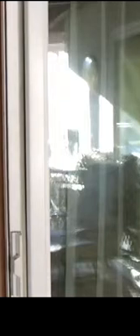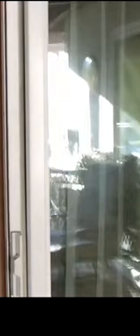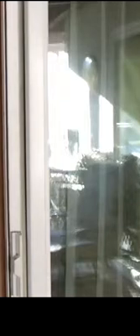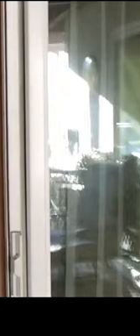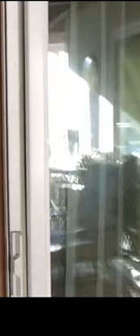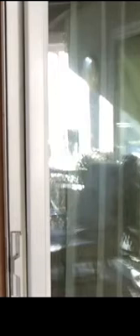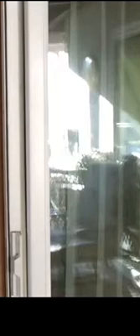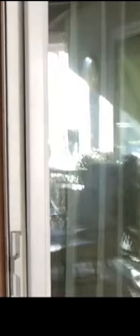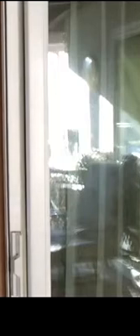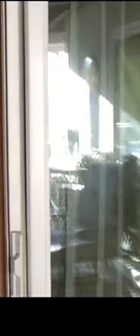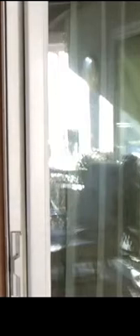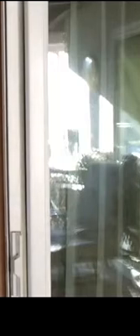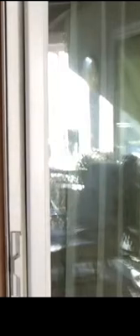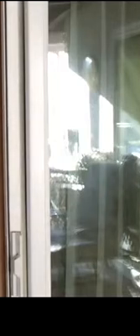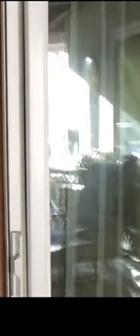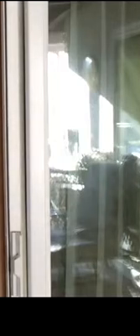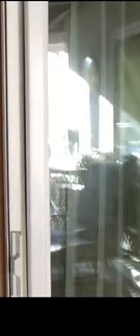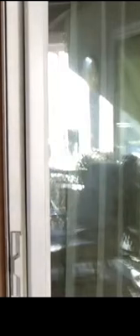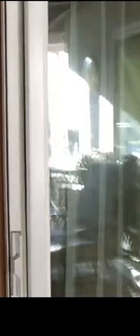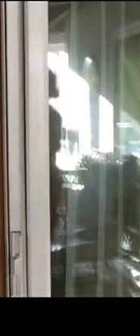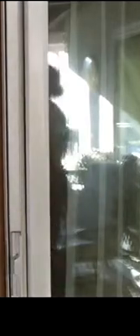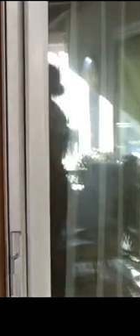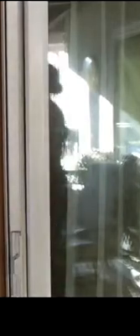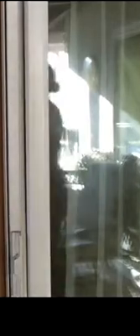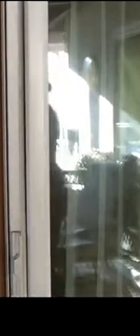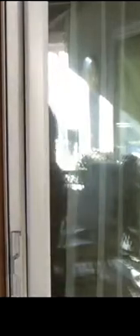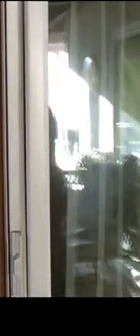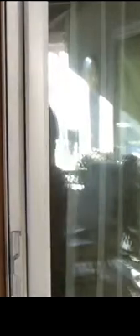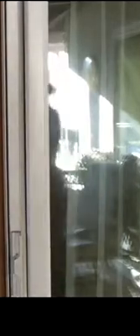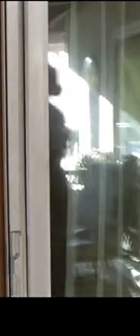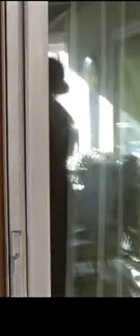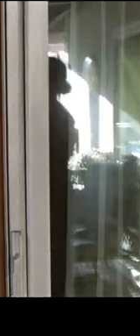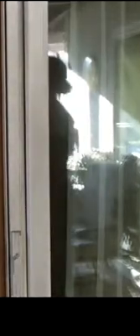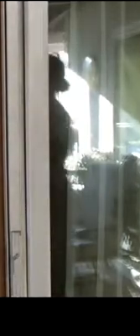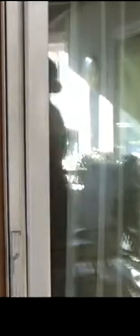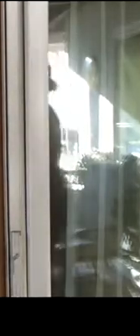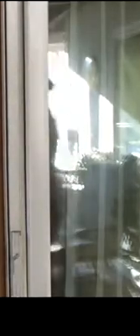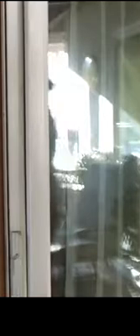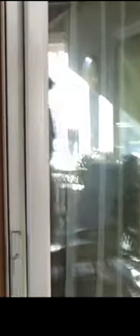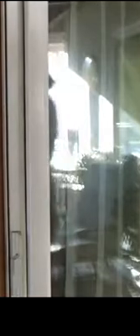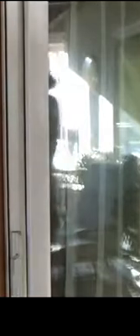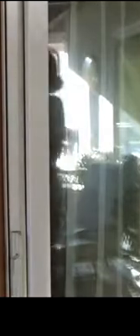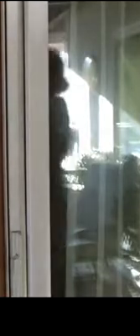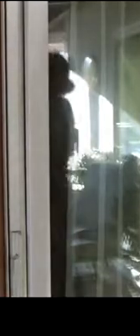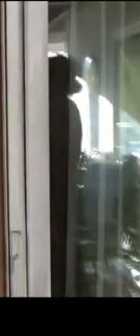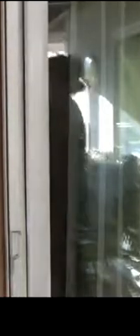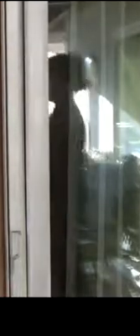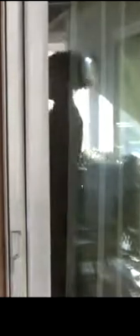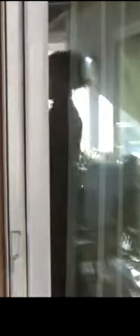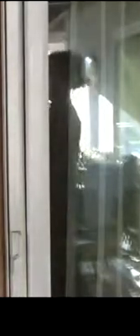Happy birthday to you. Happy birthday,